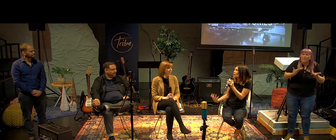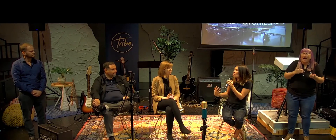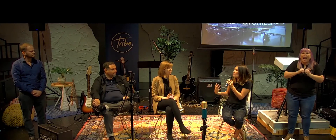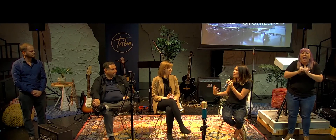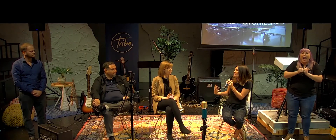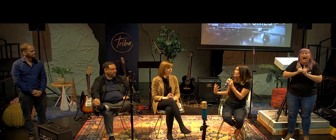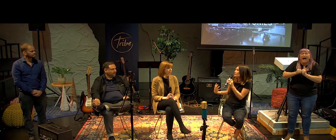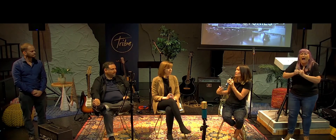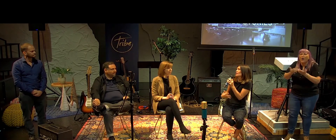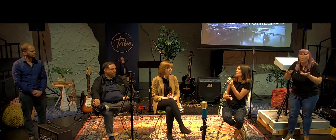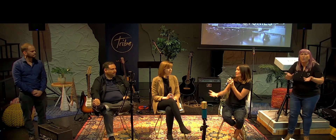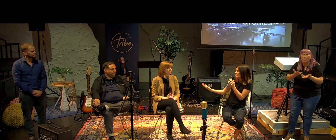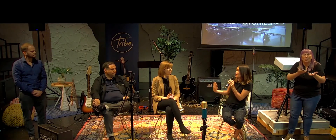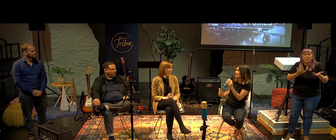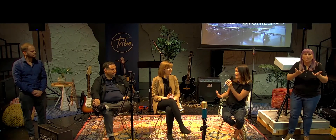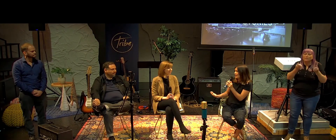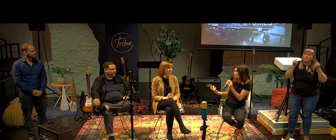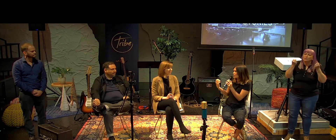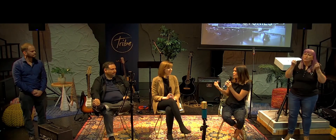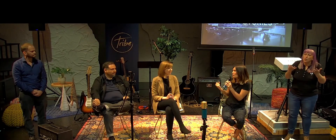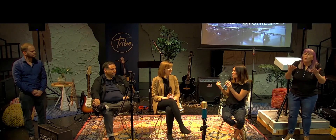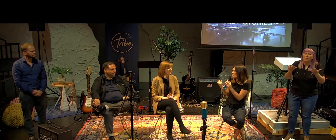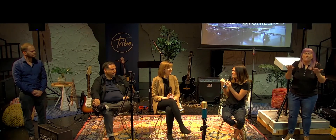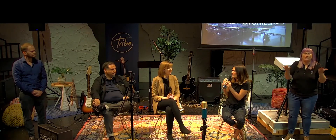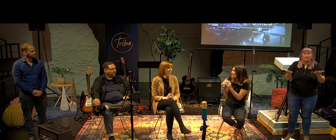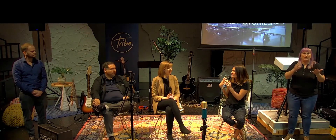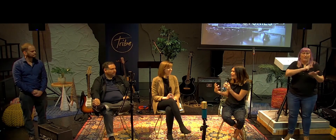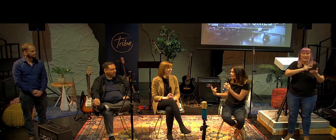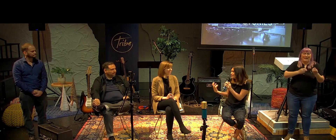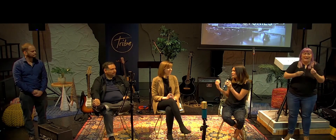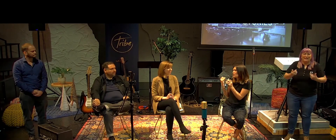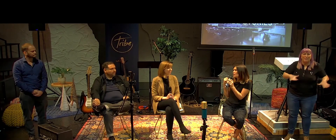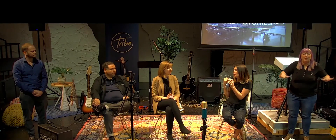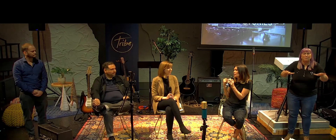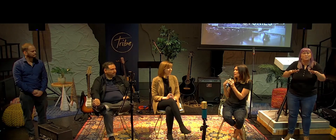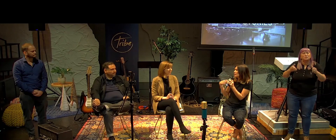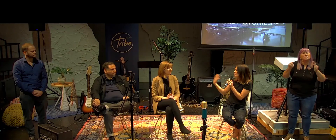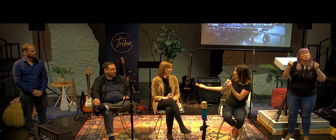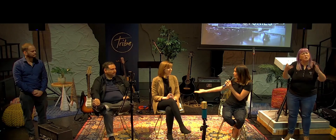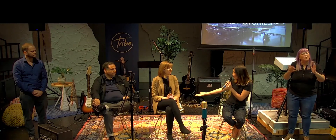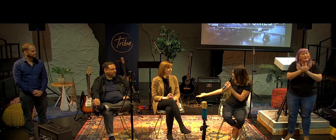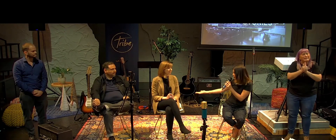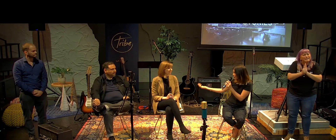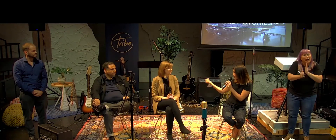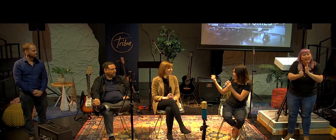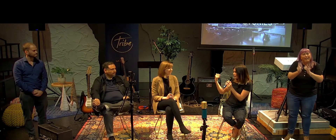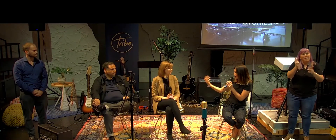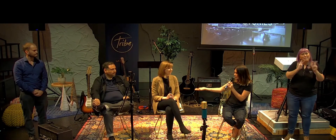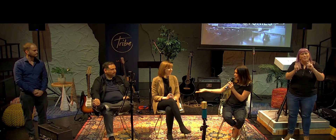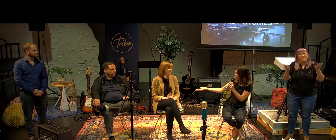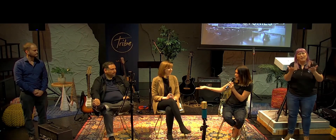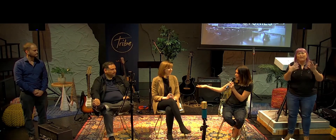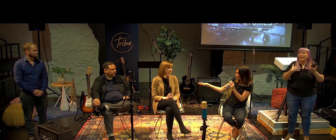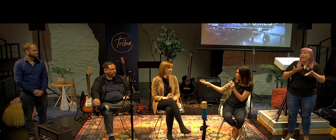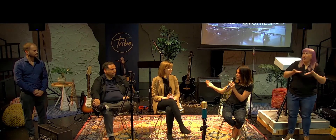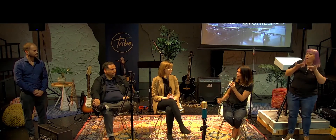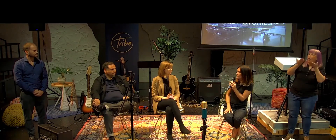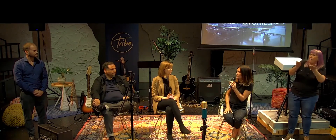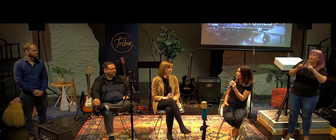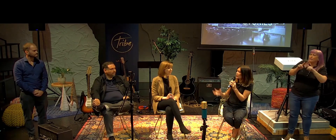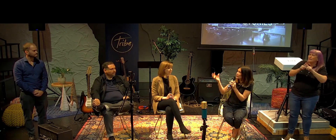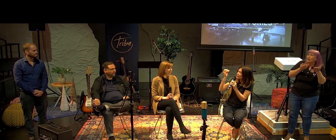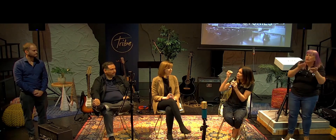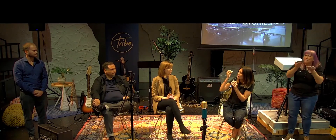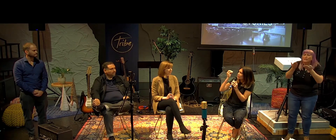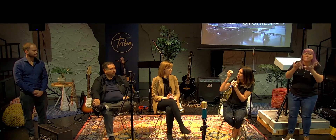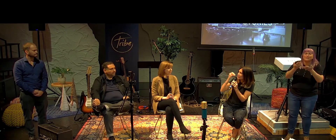so much in this kingdom. So, I mean, talented people that can offer services, that can offer help so